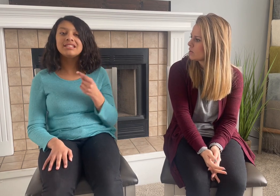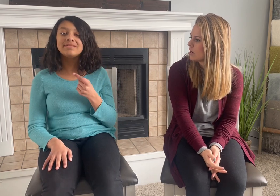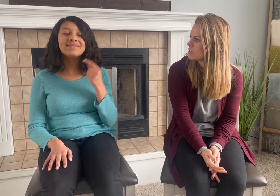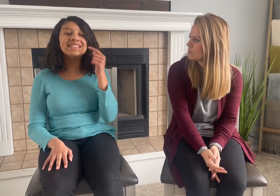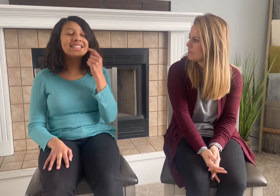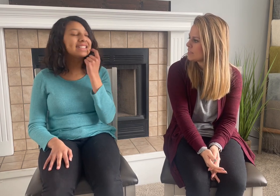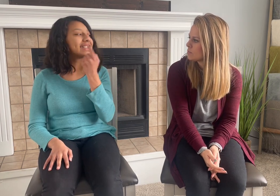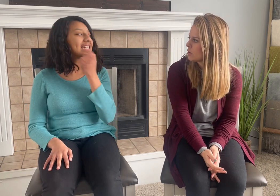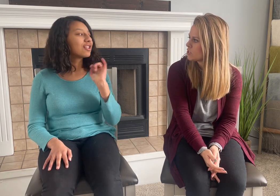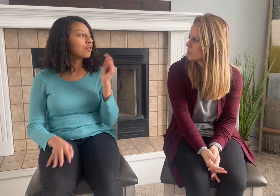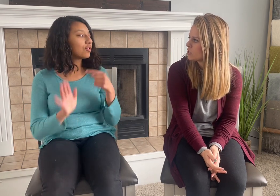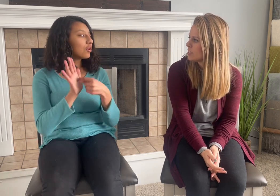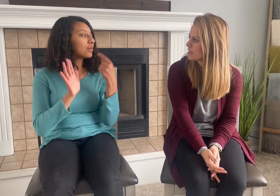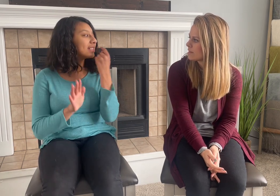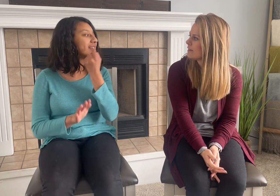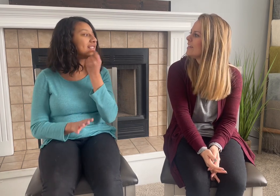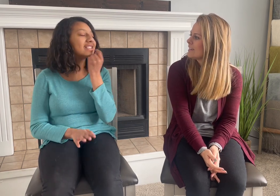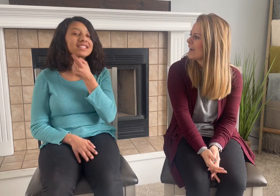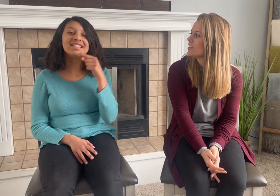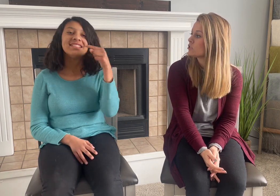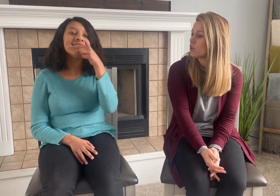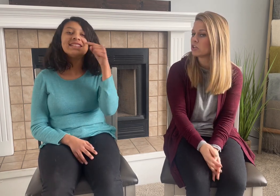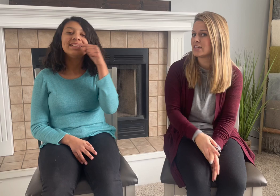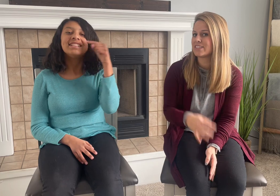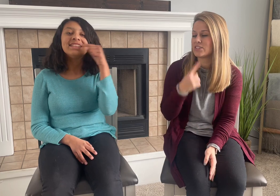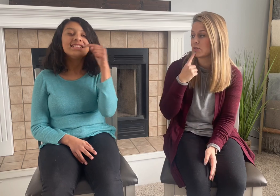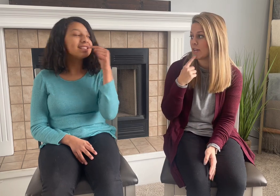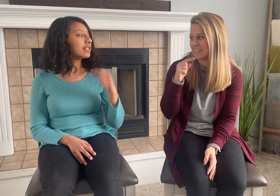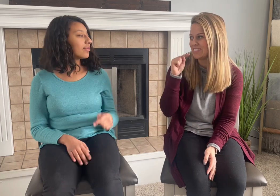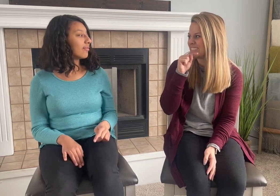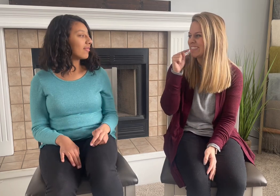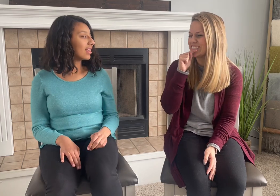across your face, brushing your teeth. Yeah. And you'll show your teeth too. Yeah. Make sure you,